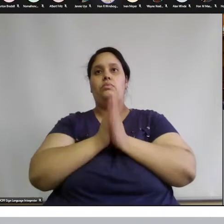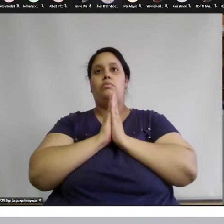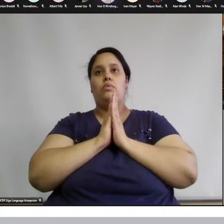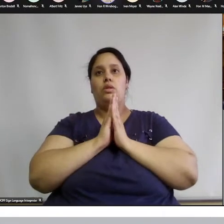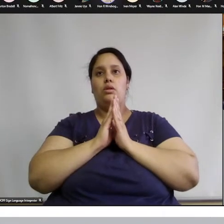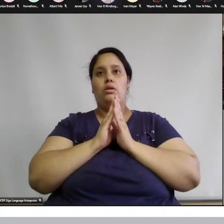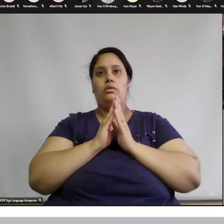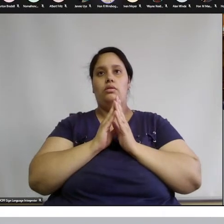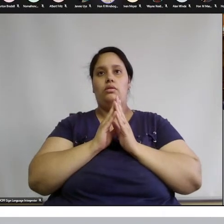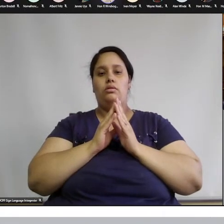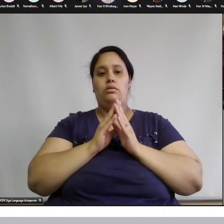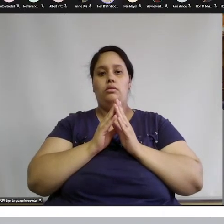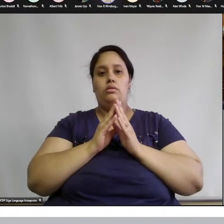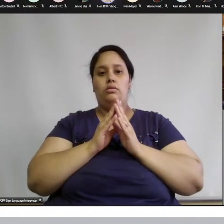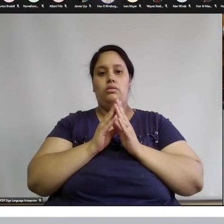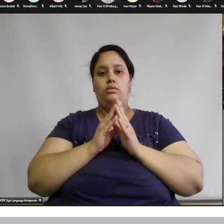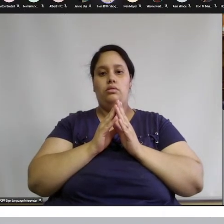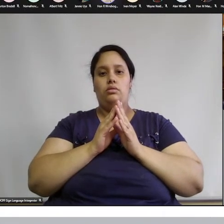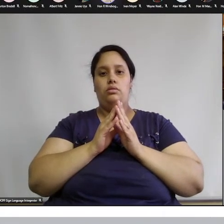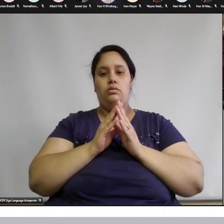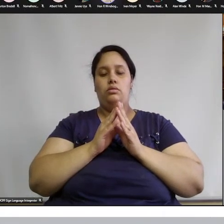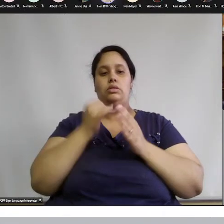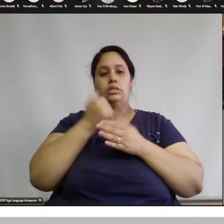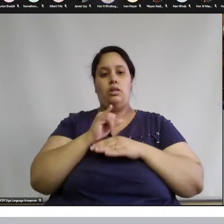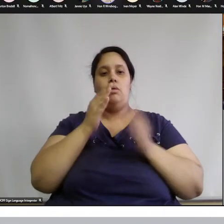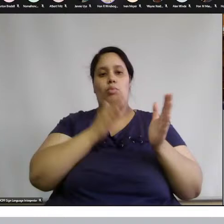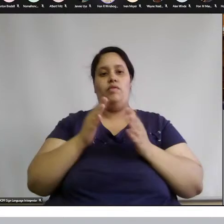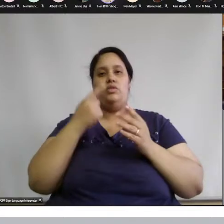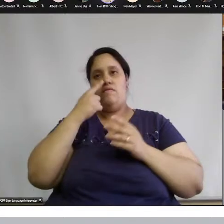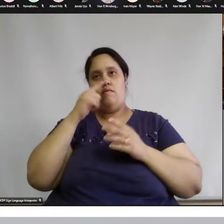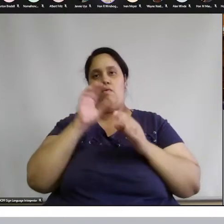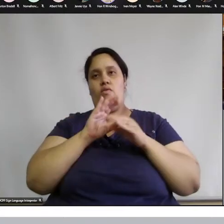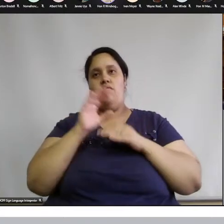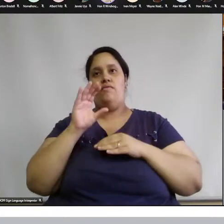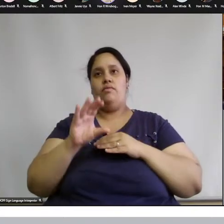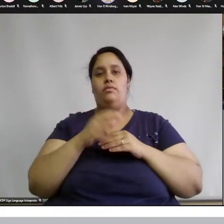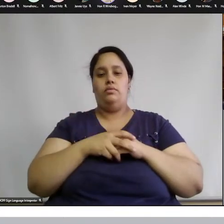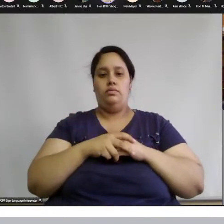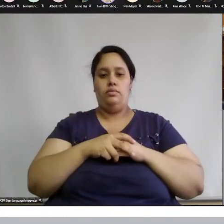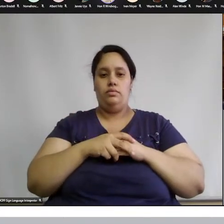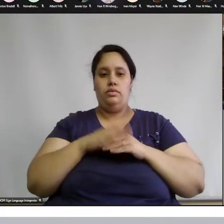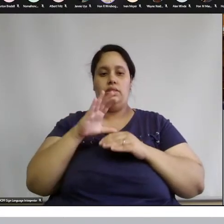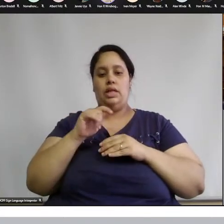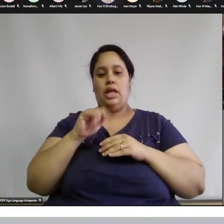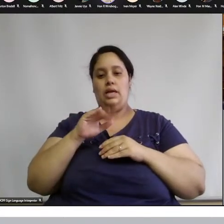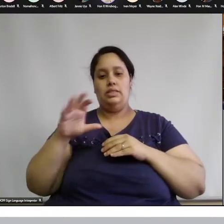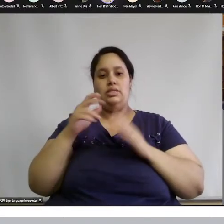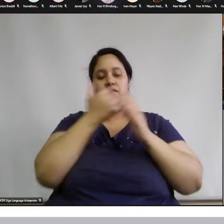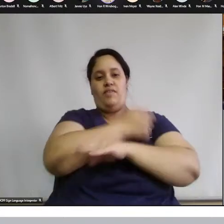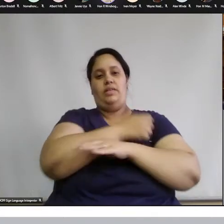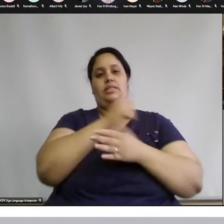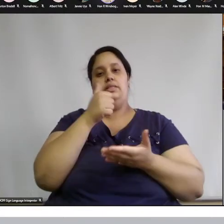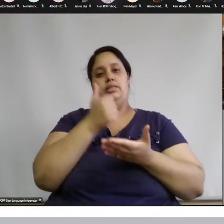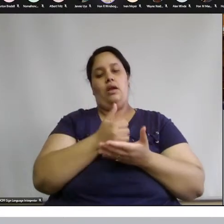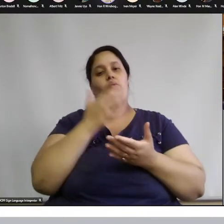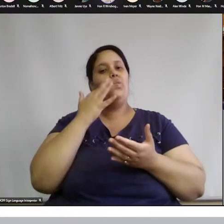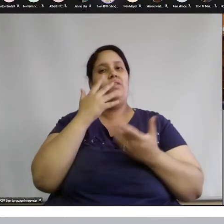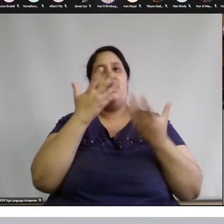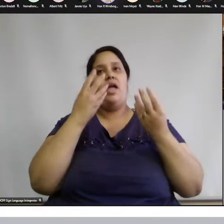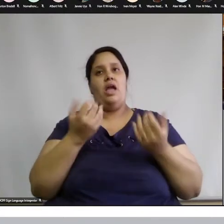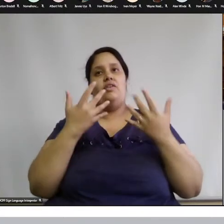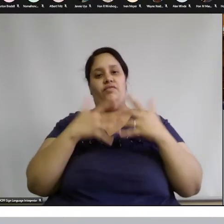to explain why this budget still makes provision to fund operational costs of the CTICC vaccine site when it has